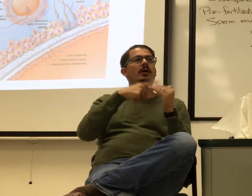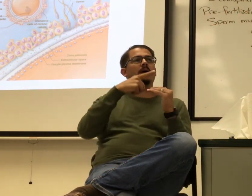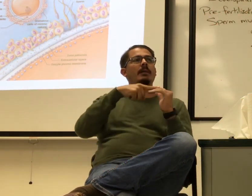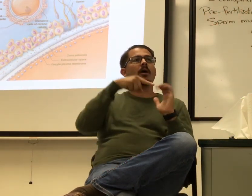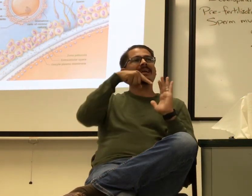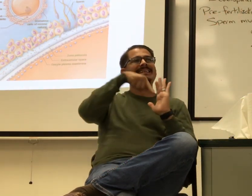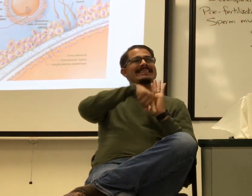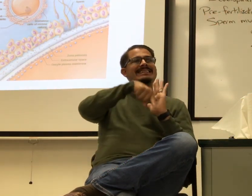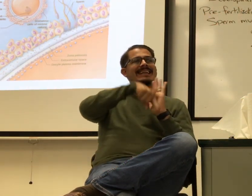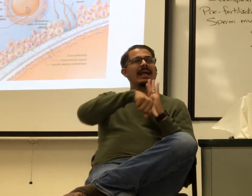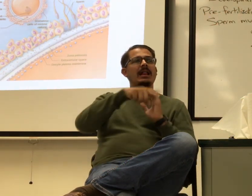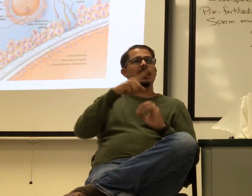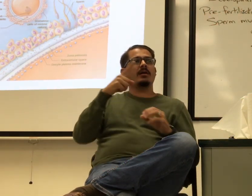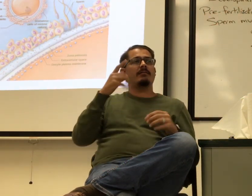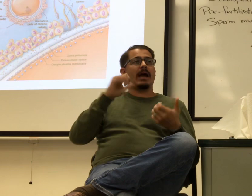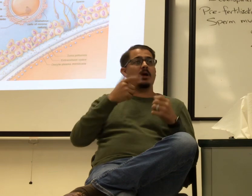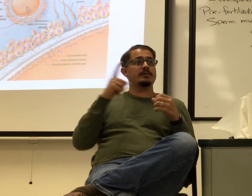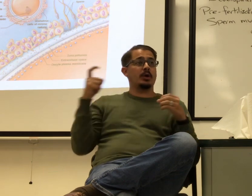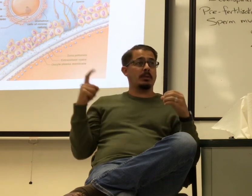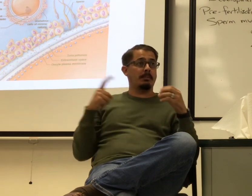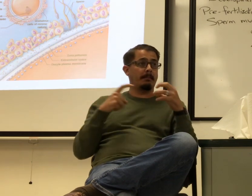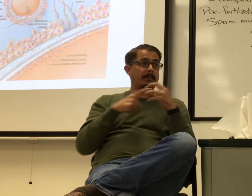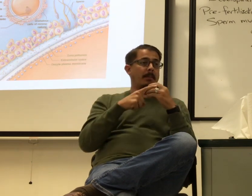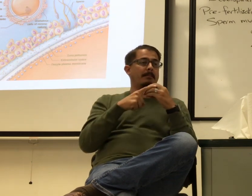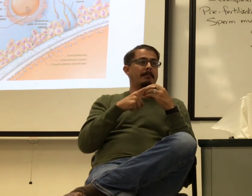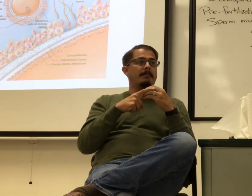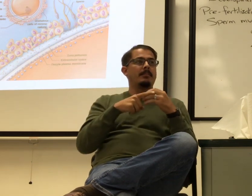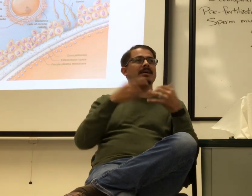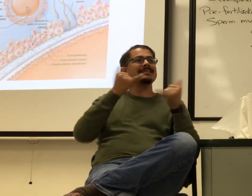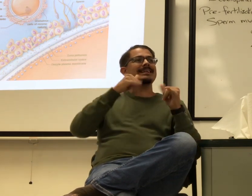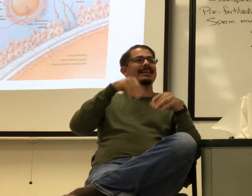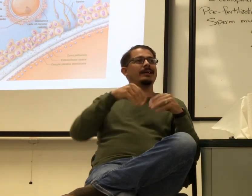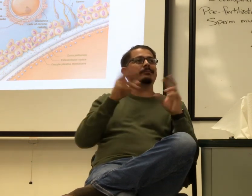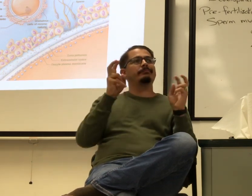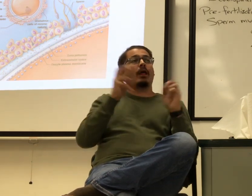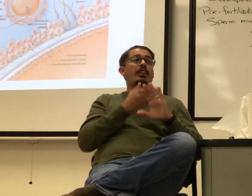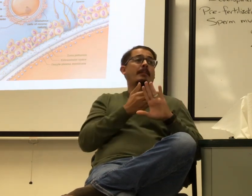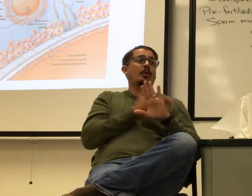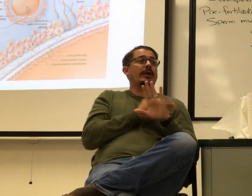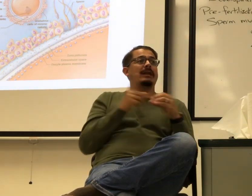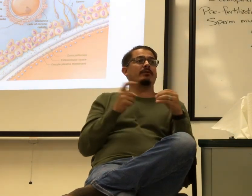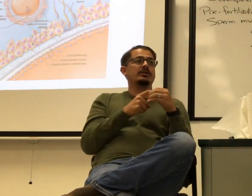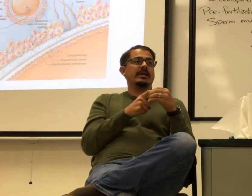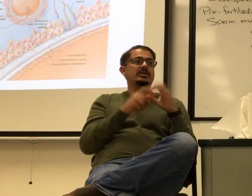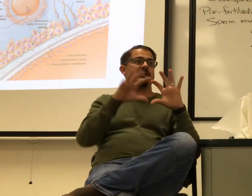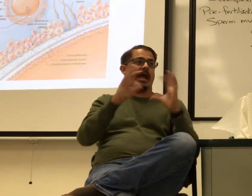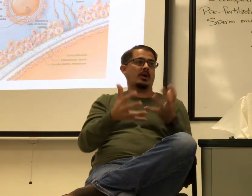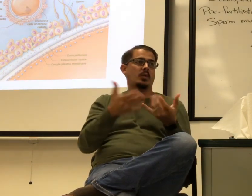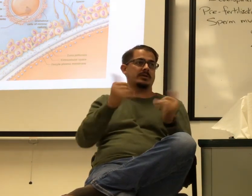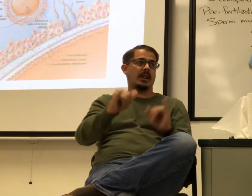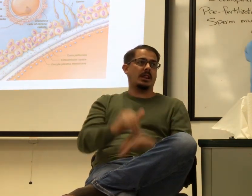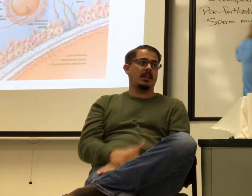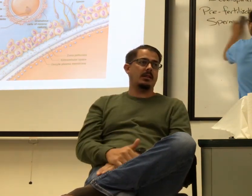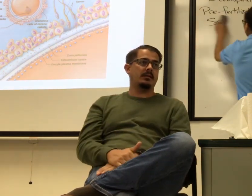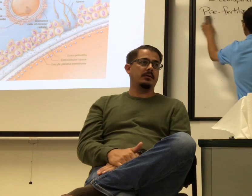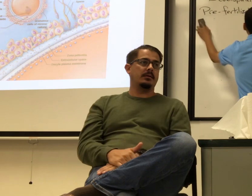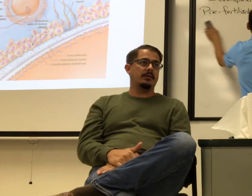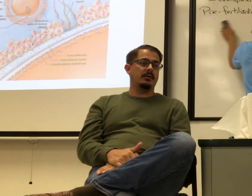of sperm penetration. That's this figure. We're still in the pre-fertilization category.